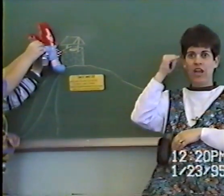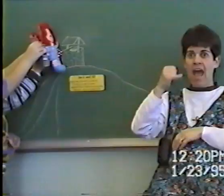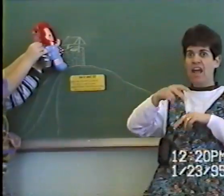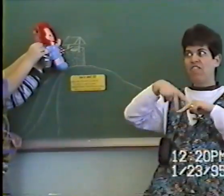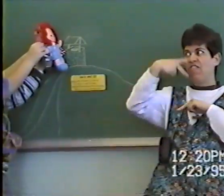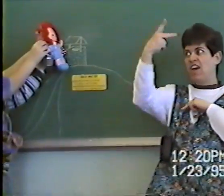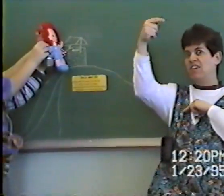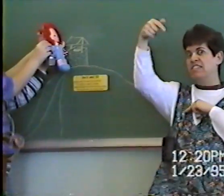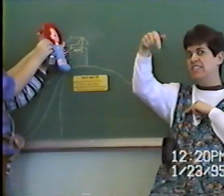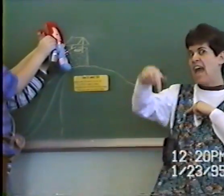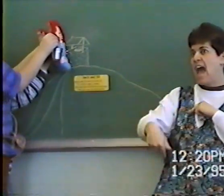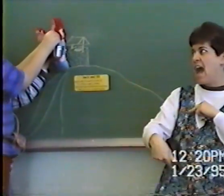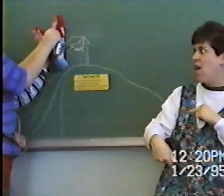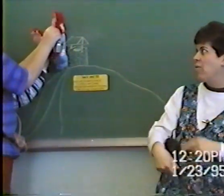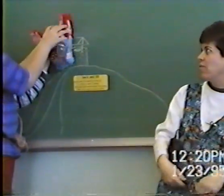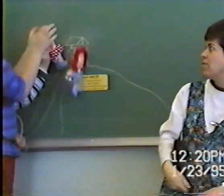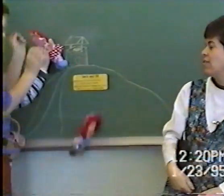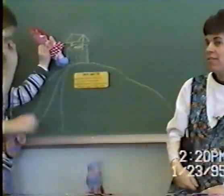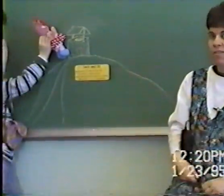Jack fell down